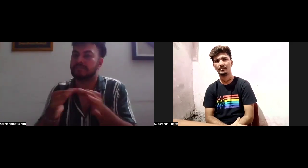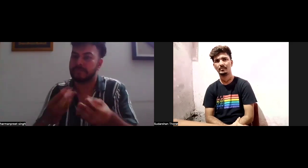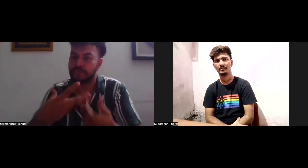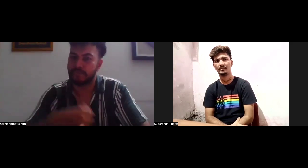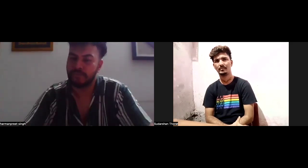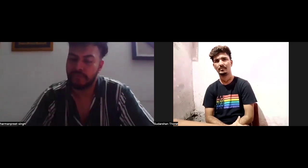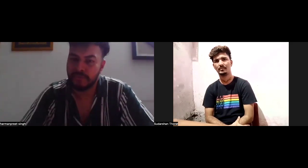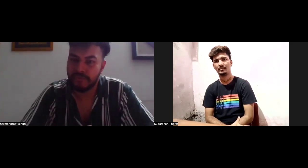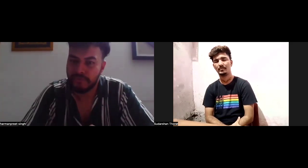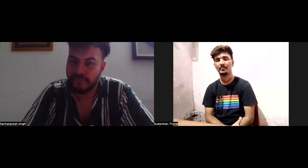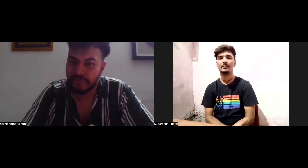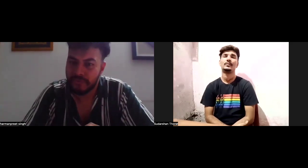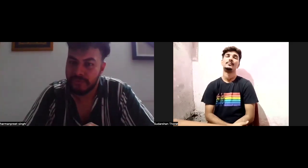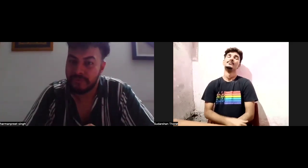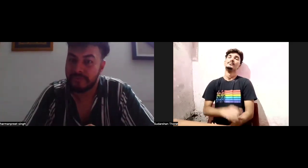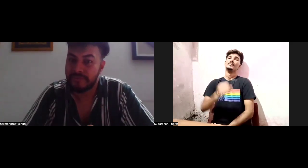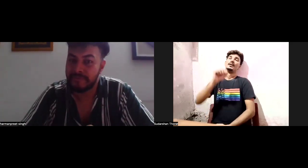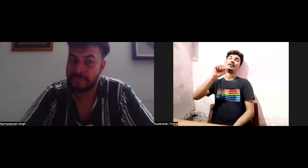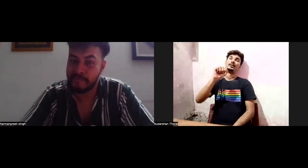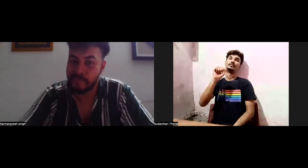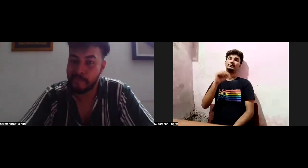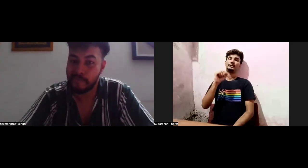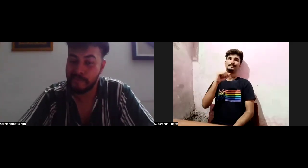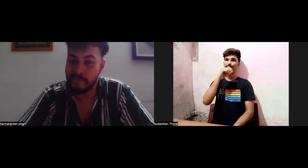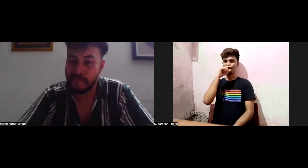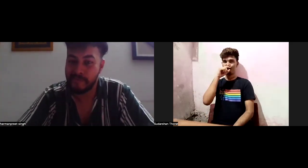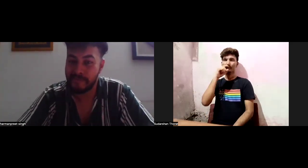community, deaf queer. So how would you explain them?